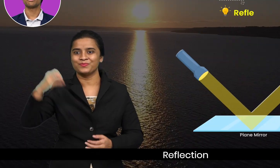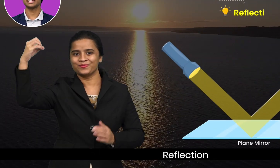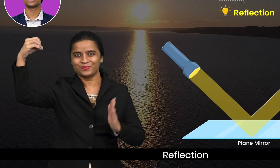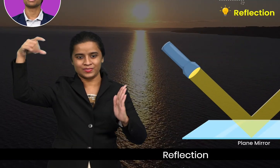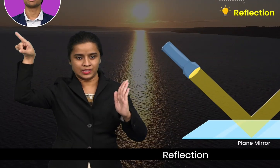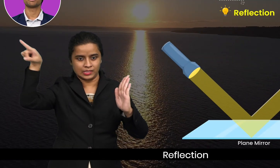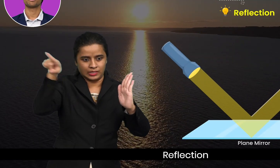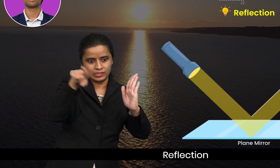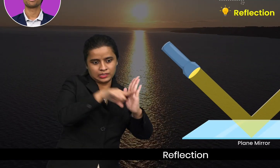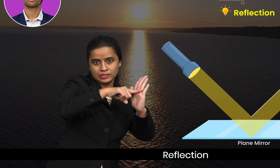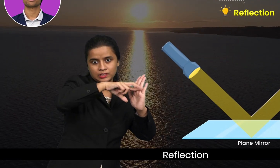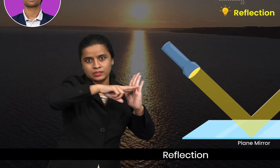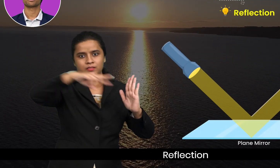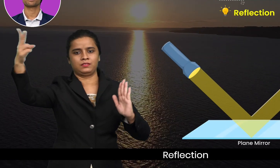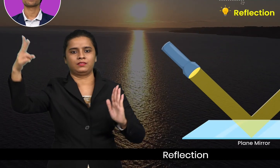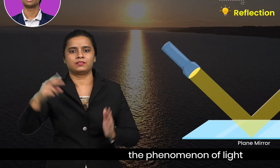reflection,